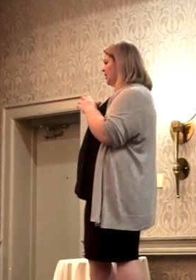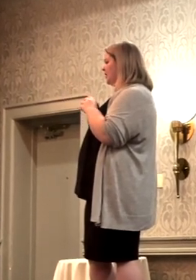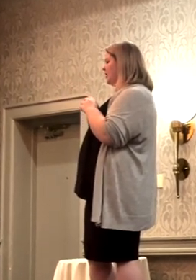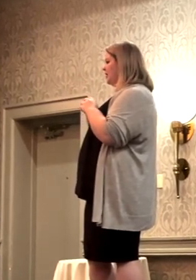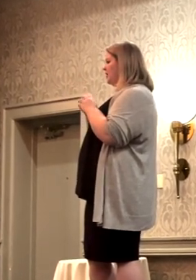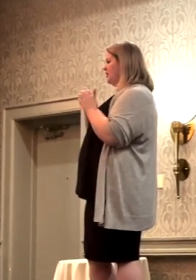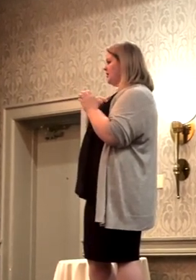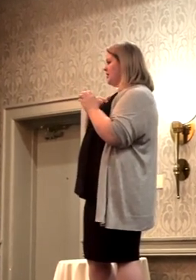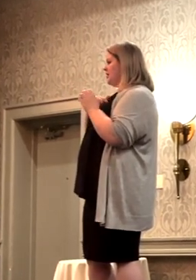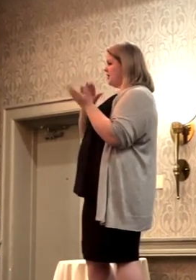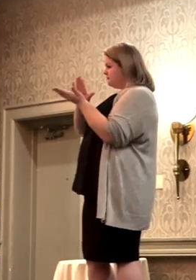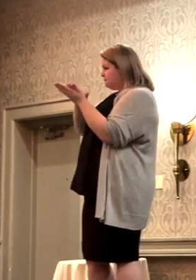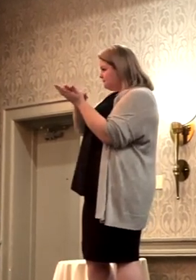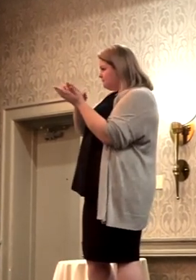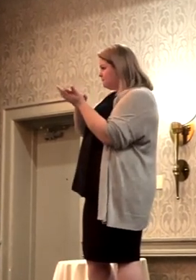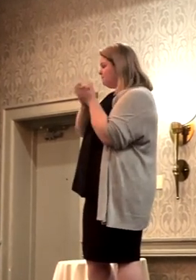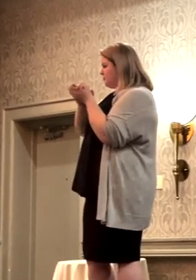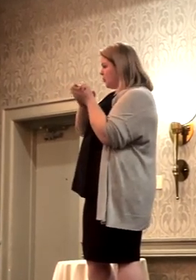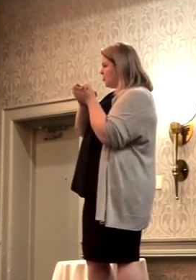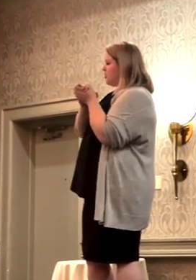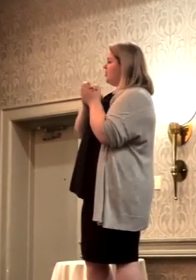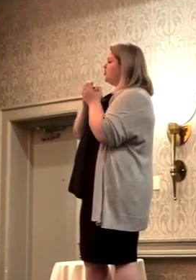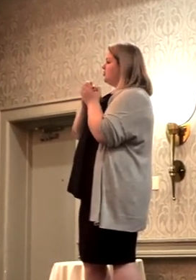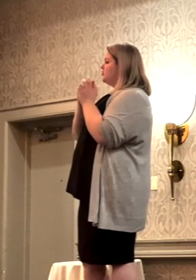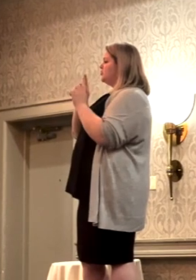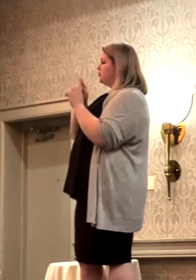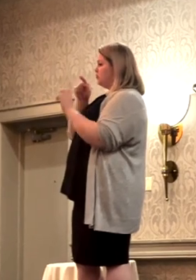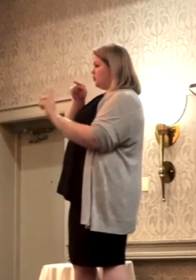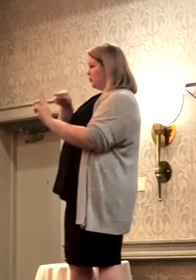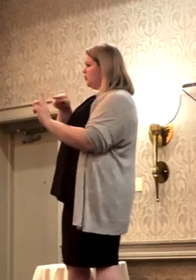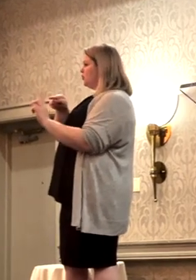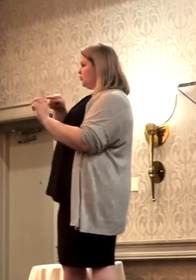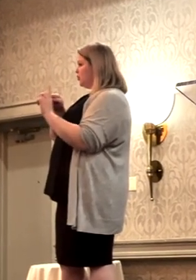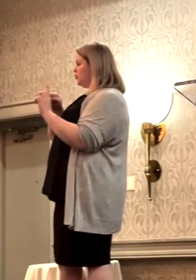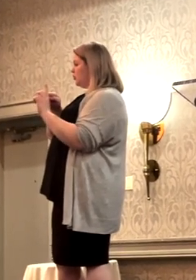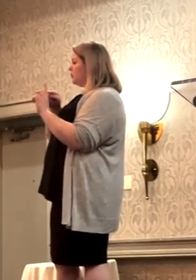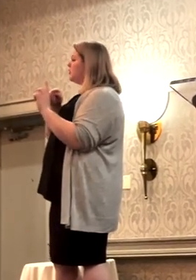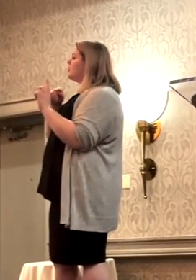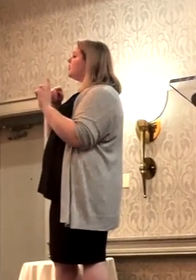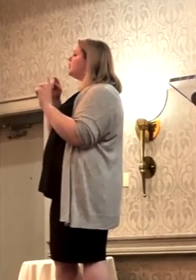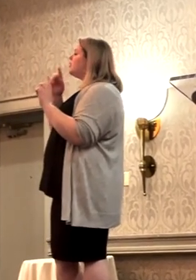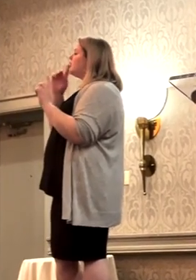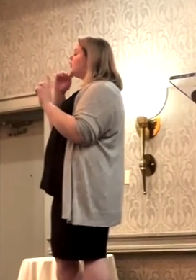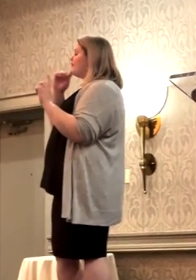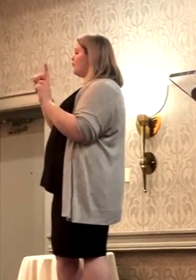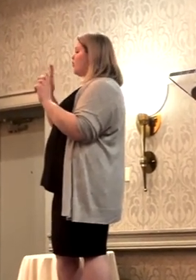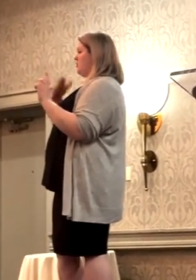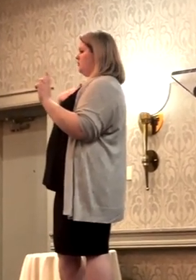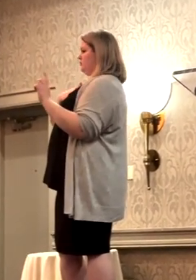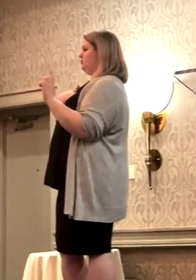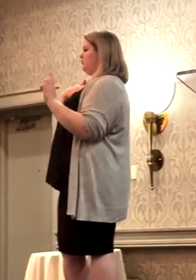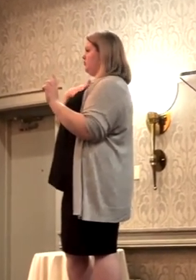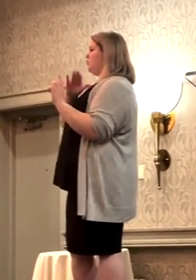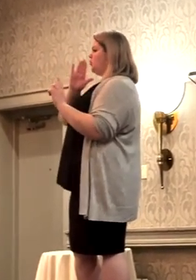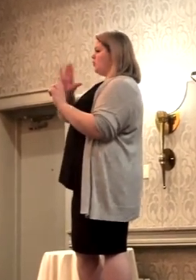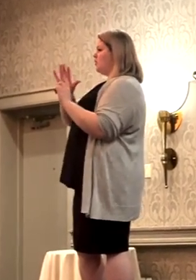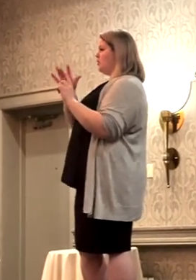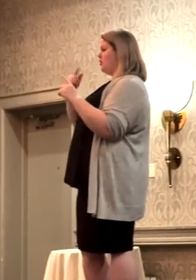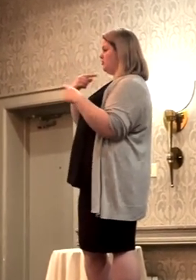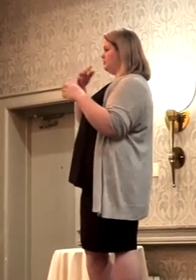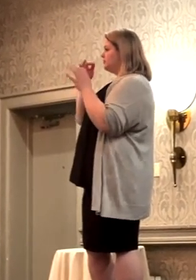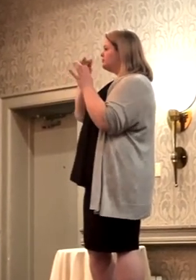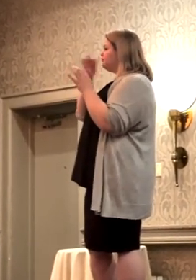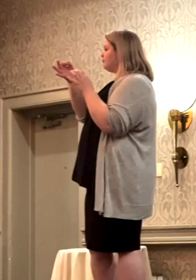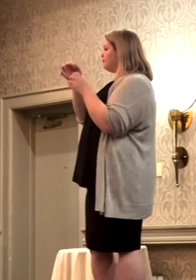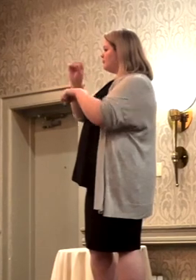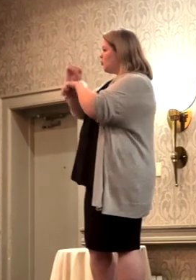I extend my congratulations to Nettie C. Vogel, Associate Justice, Rhode Island Supreme Court, in appreciation for the outstanding leadership